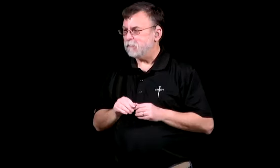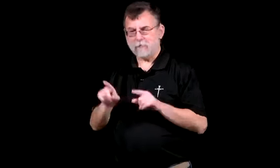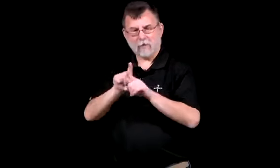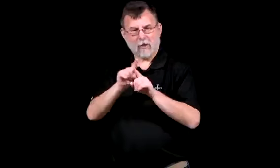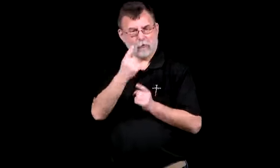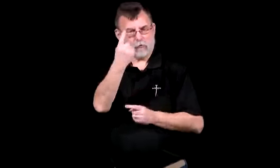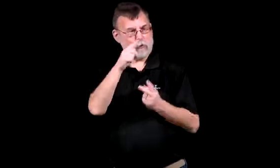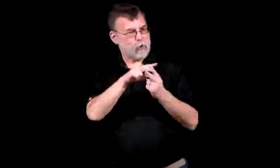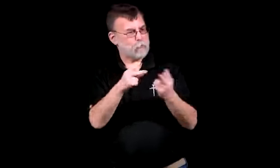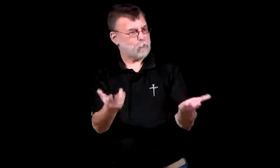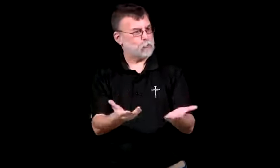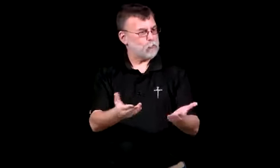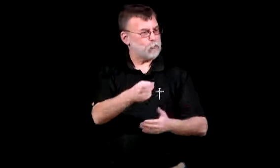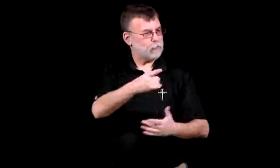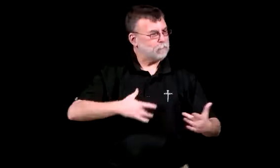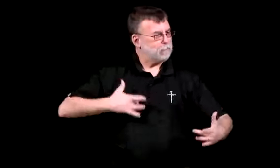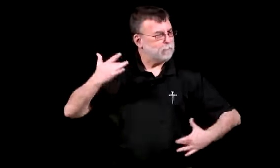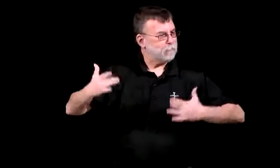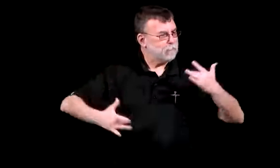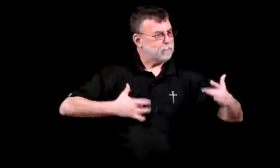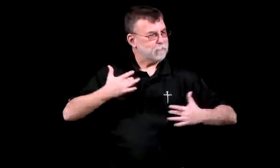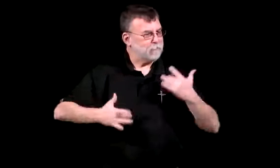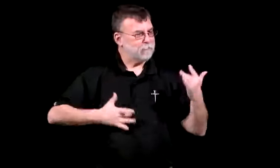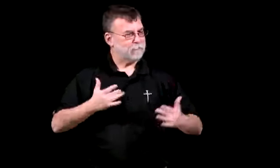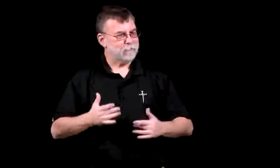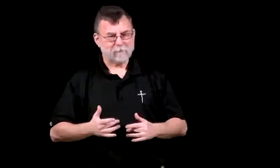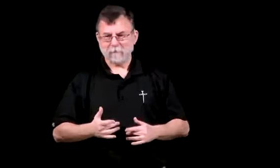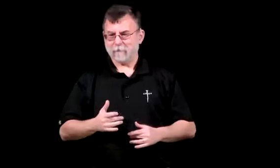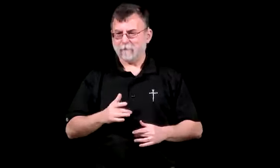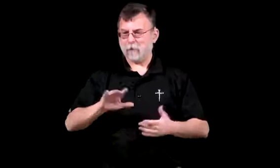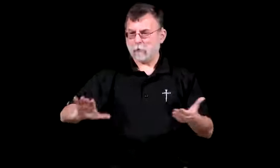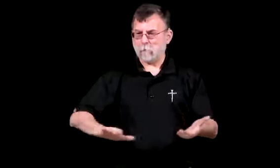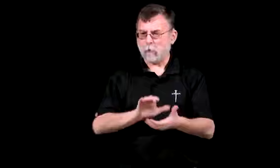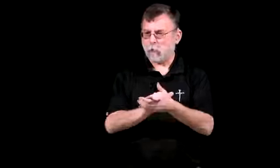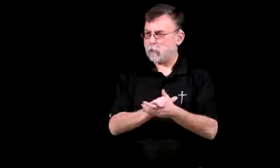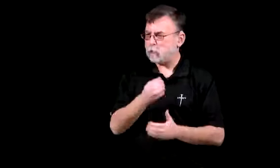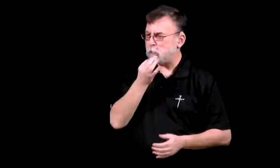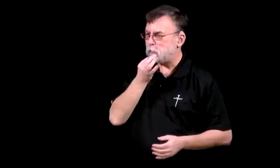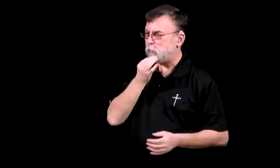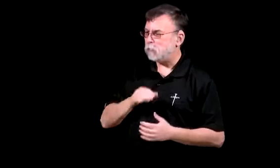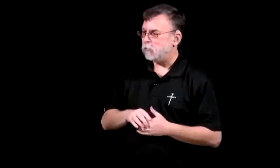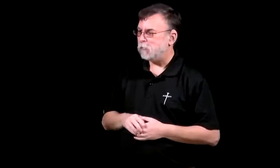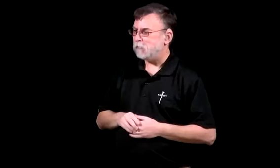That's maybe what you want to do, but you have to give them up and give them the opportunity to go through life.